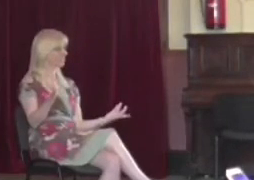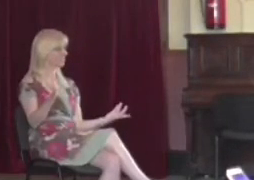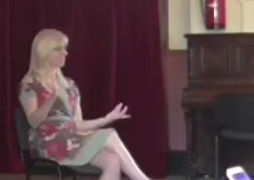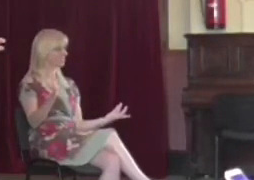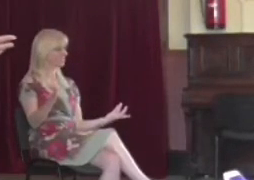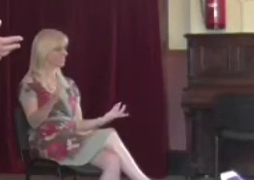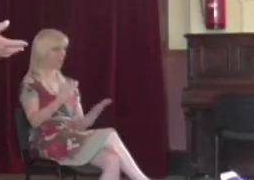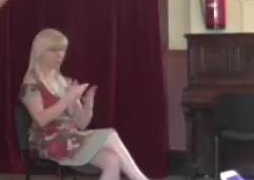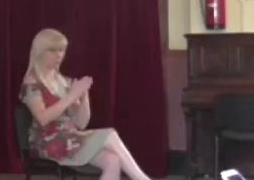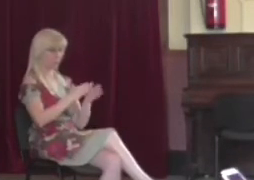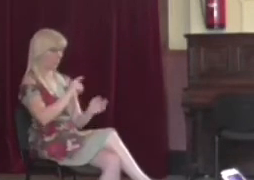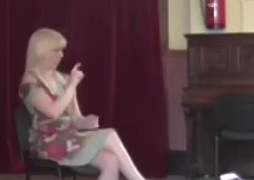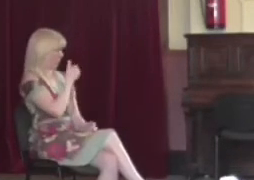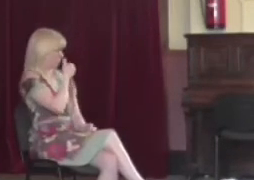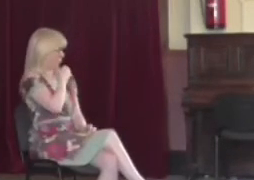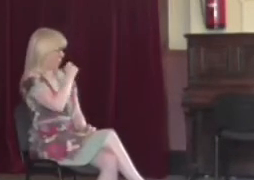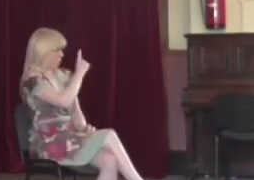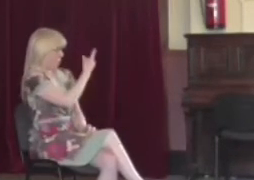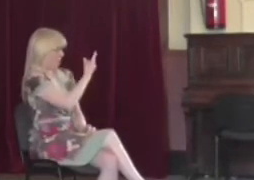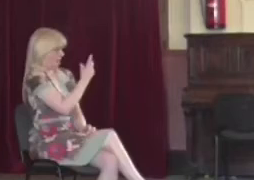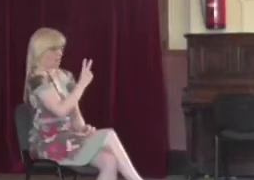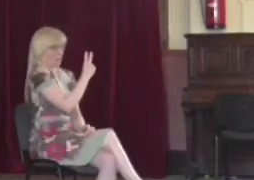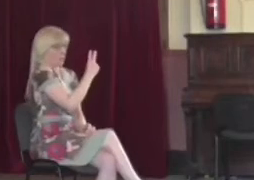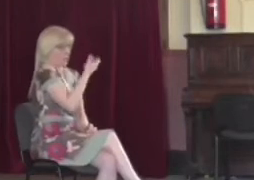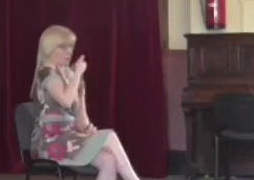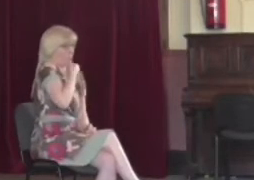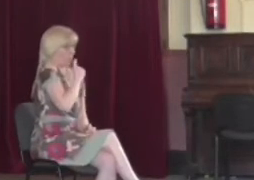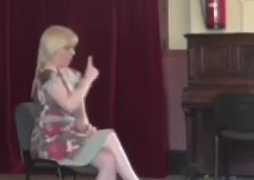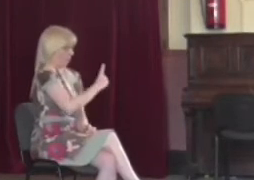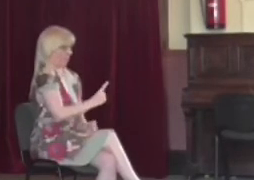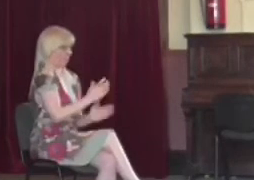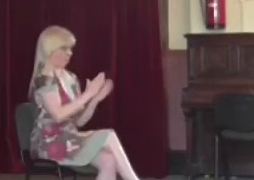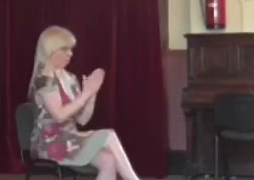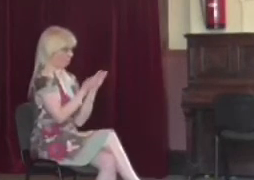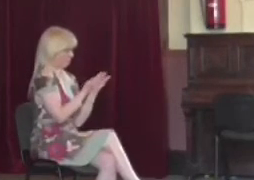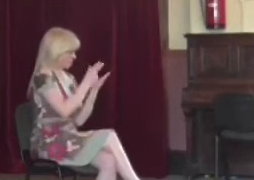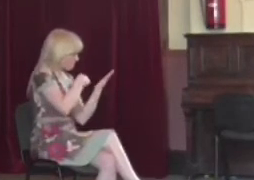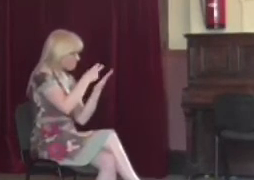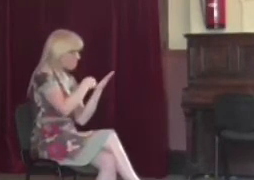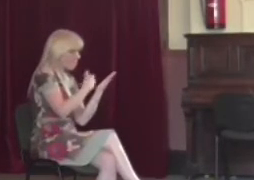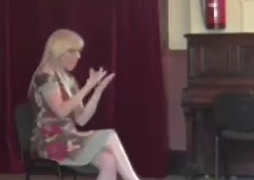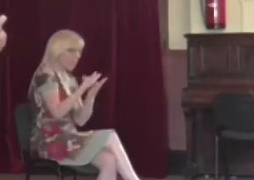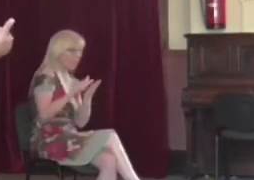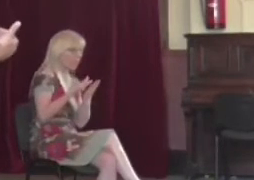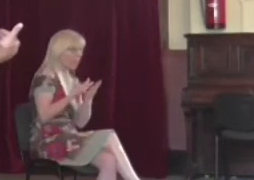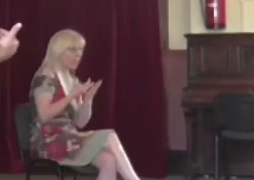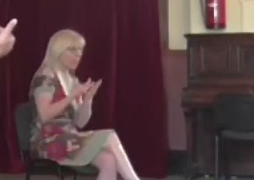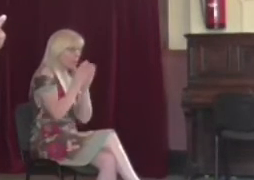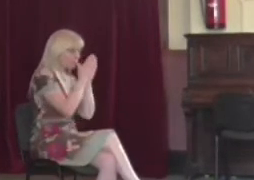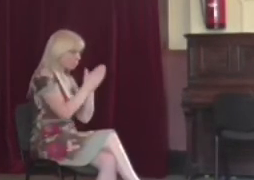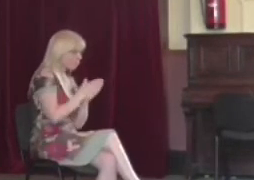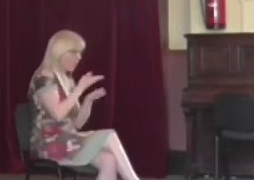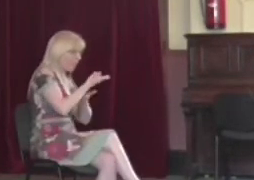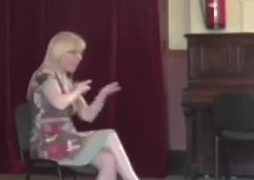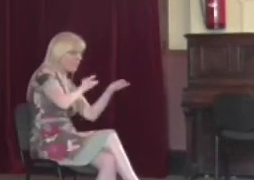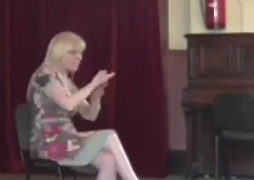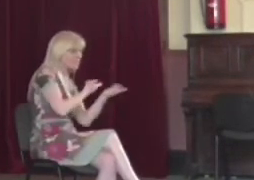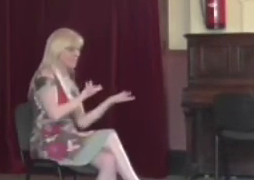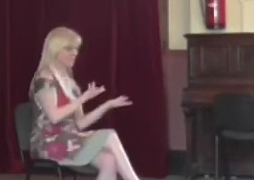that? Who doesn't want to have that? Who doesn't want to sit and read the Bible with four other people or seven other people or however many people there